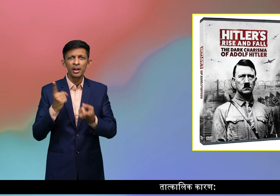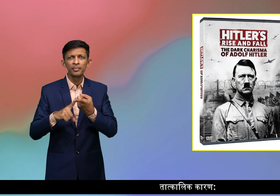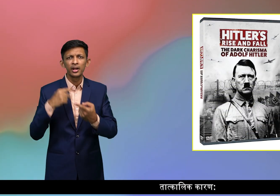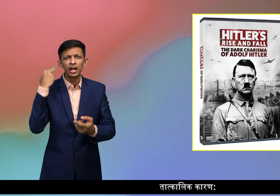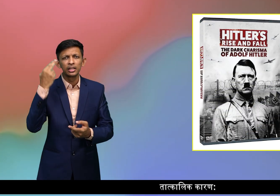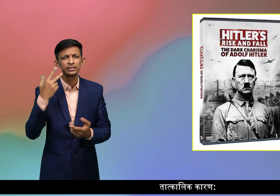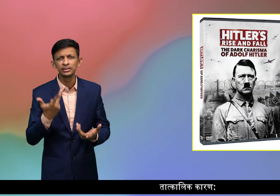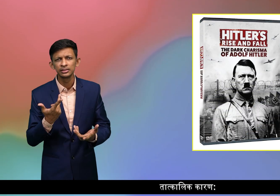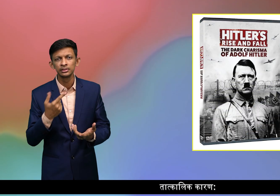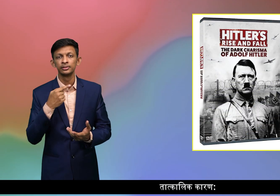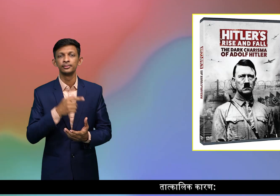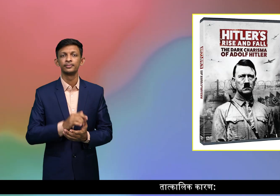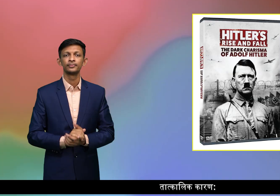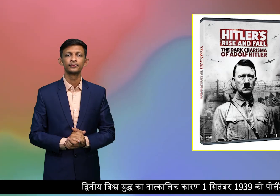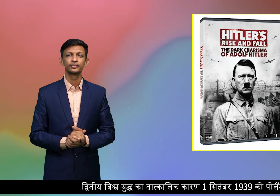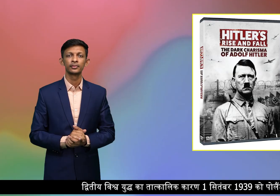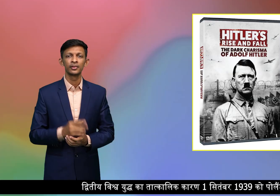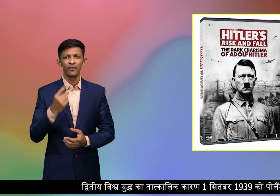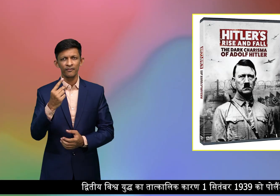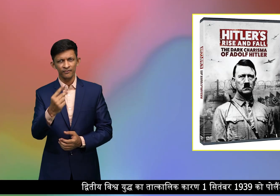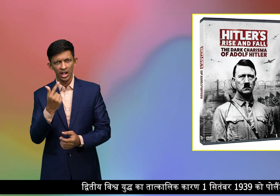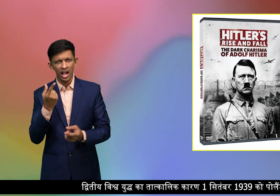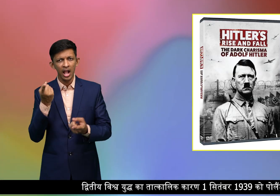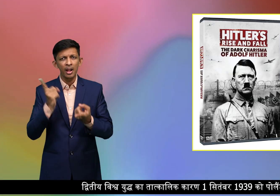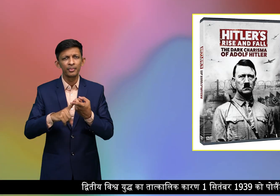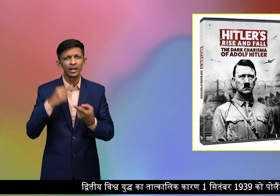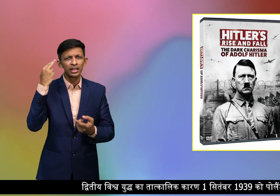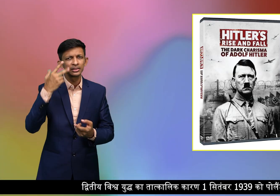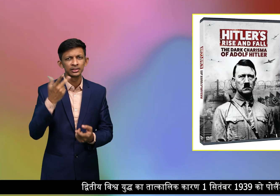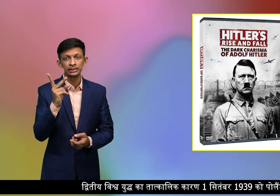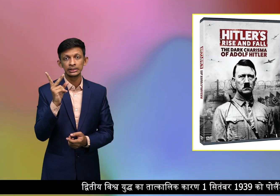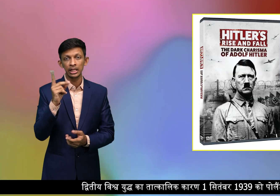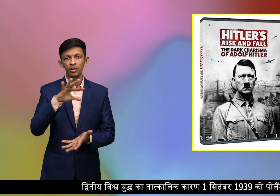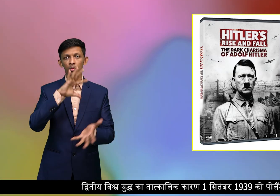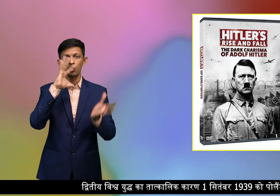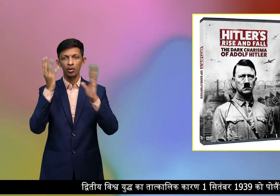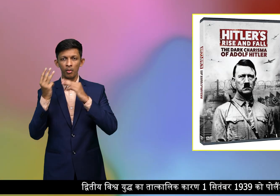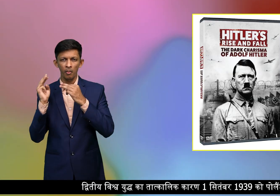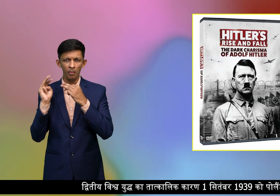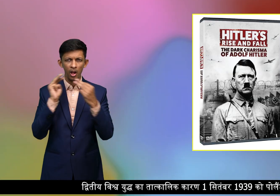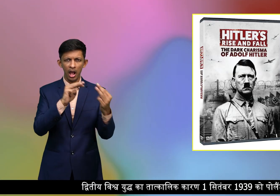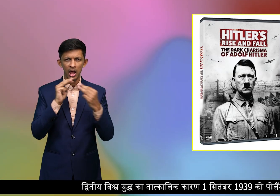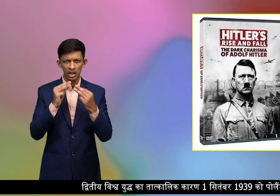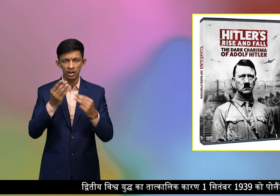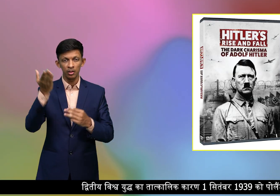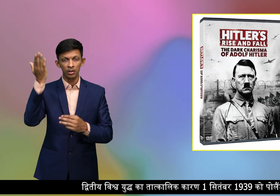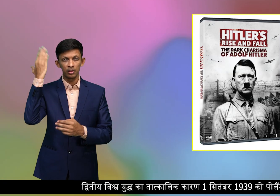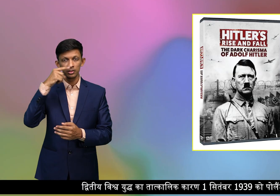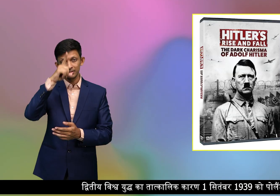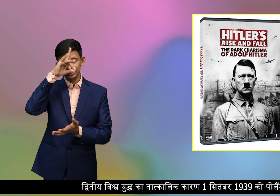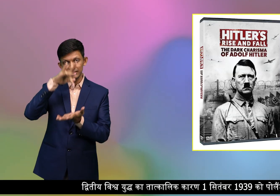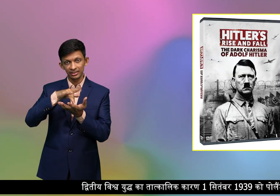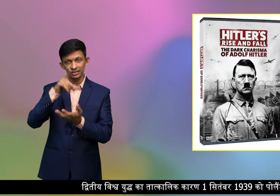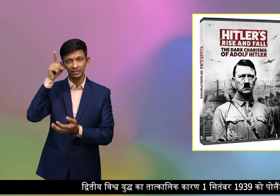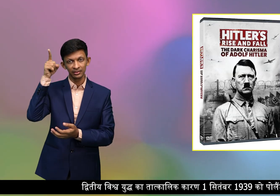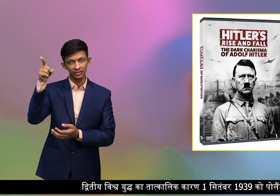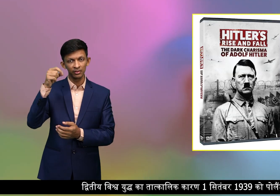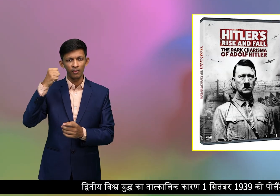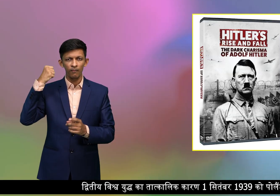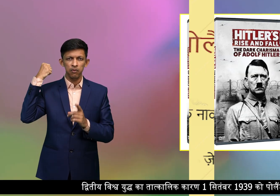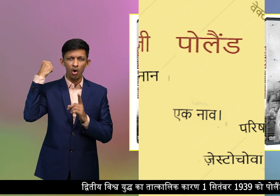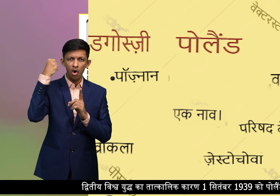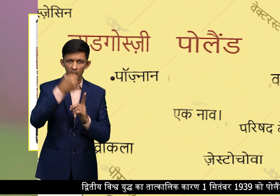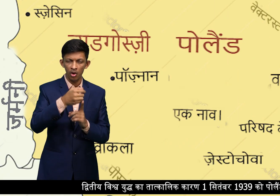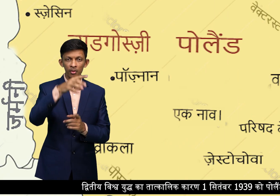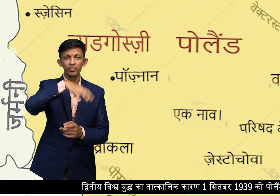Immediate cause. The immediate cause of the Second World War was Germany's